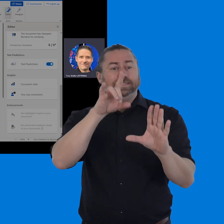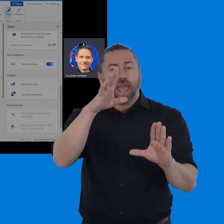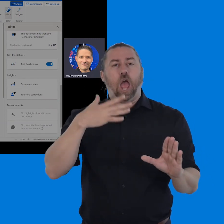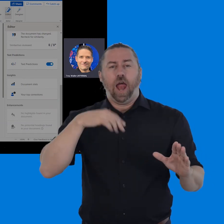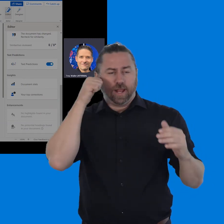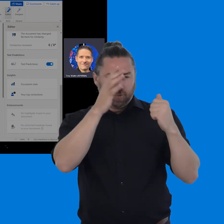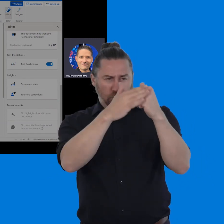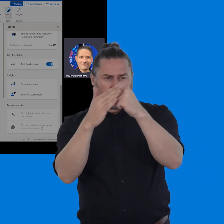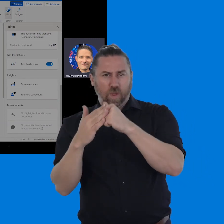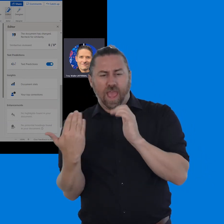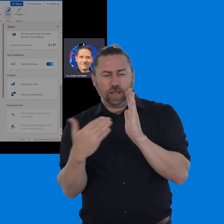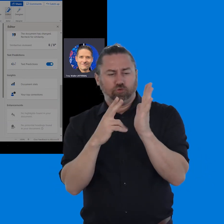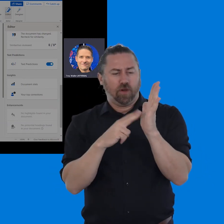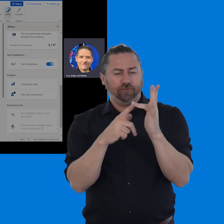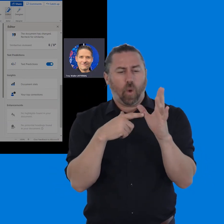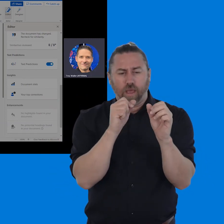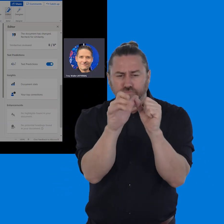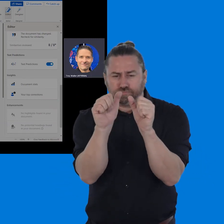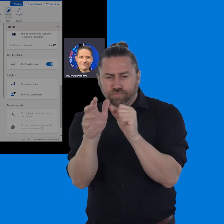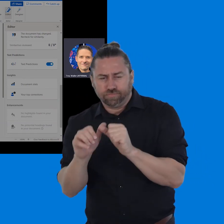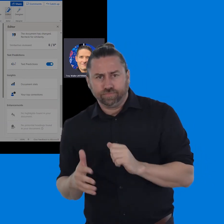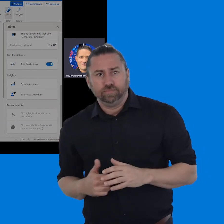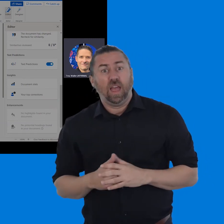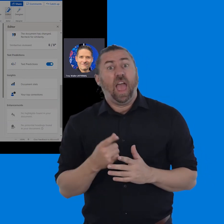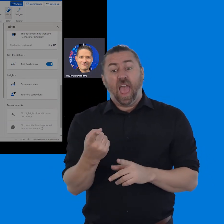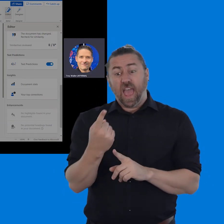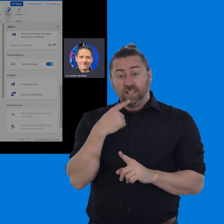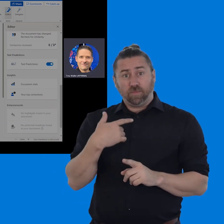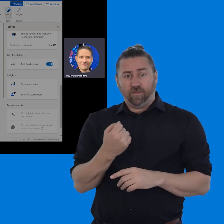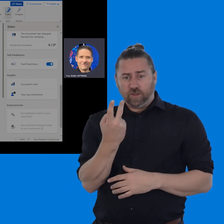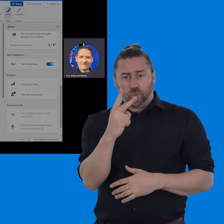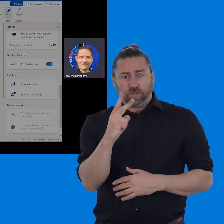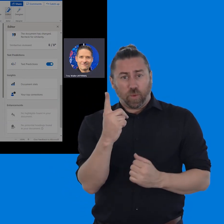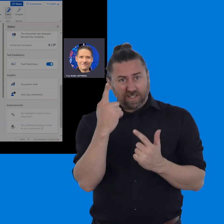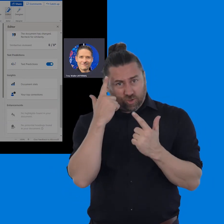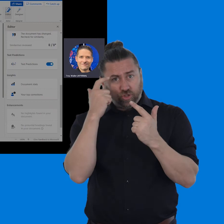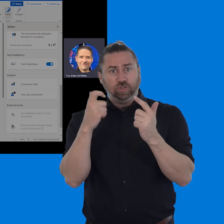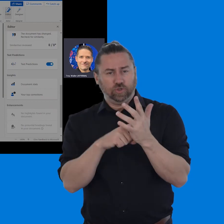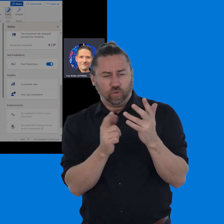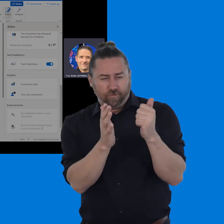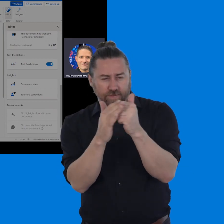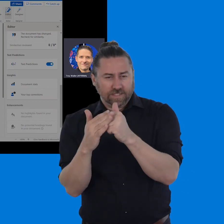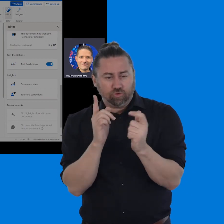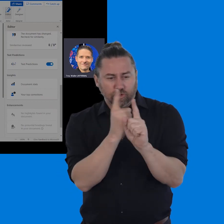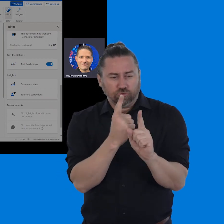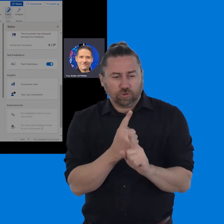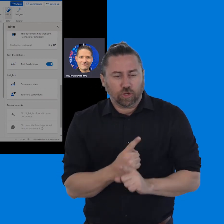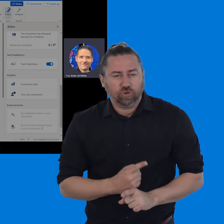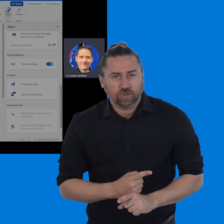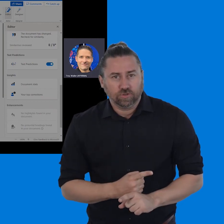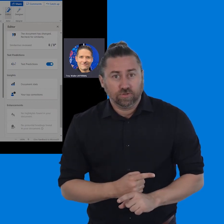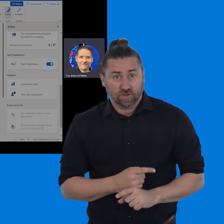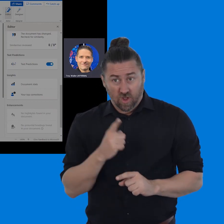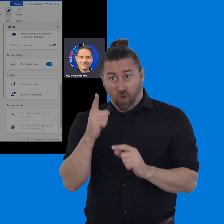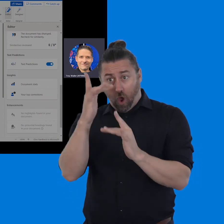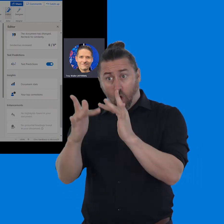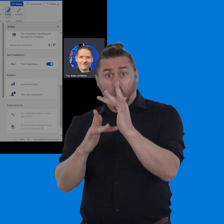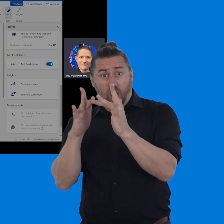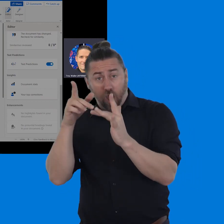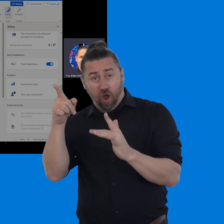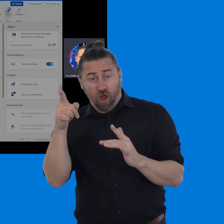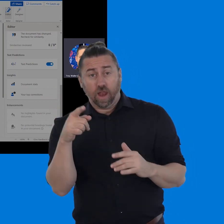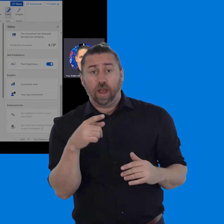going to need to up the vocab and things like that. And it's telling me that there's 21 suggestions for me to change there. So that's something